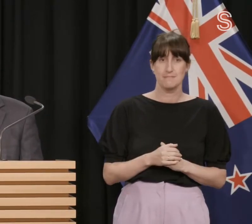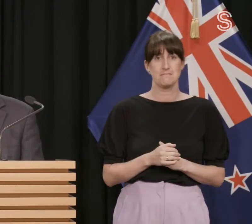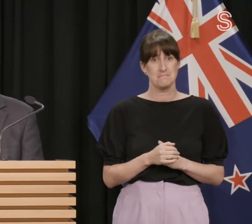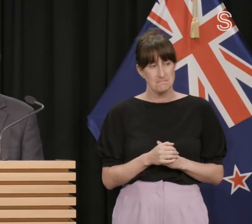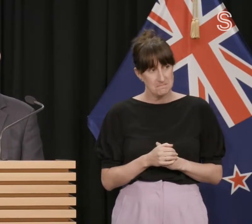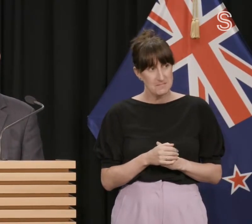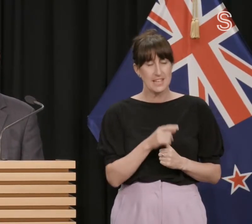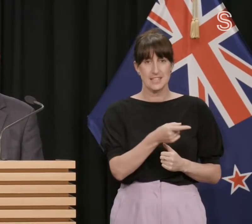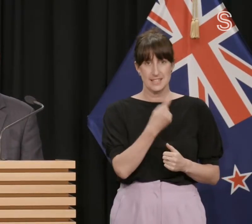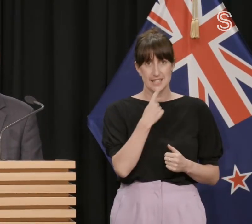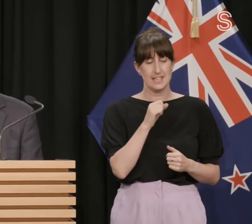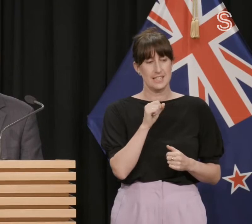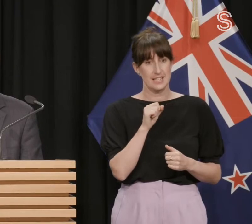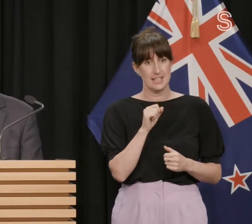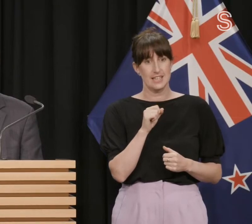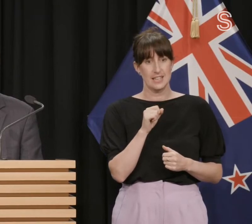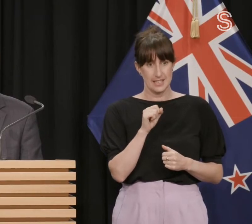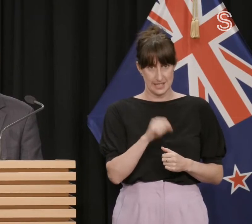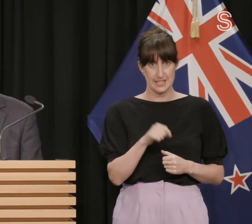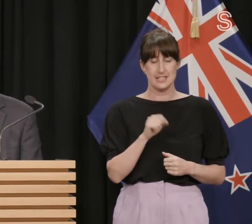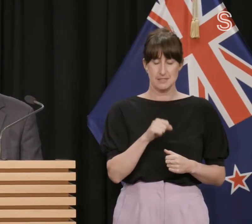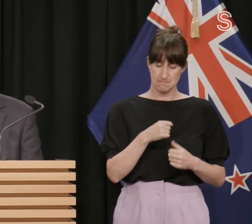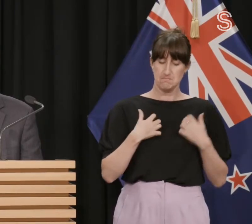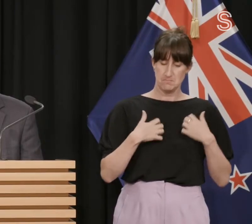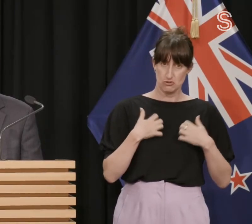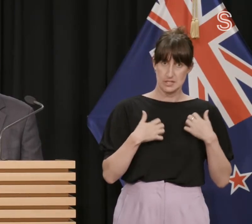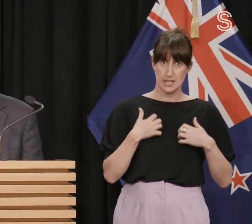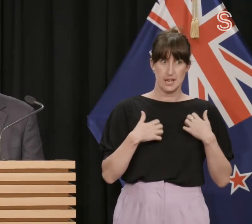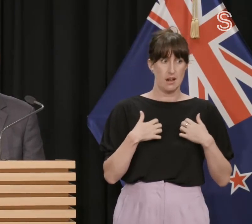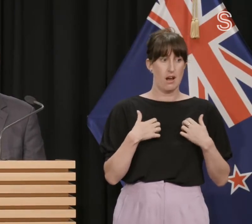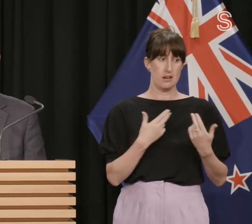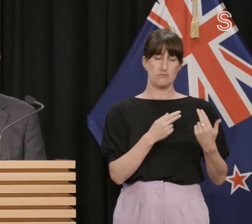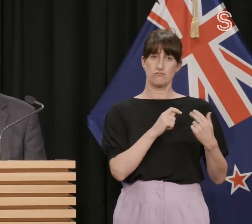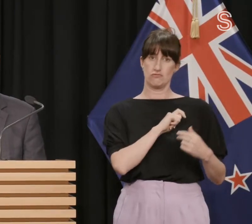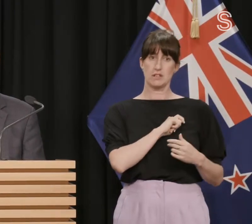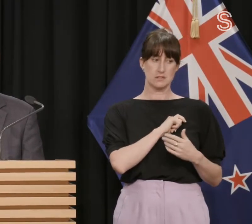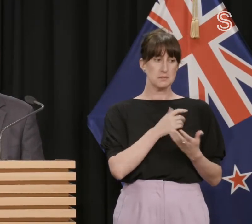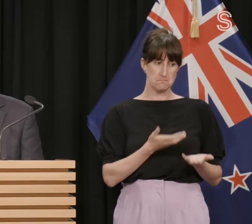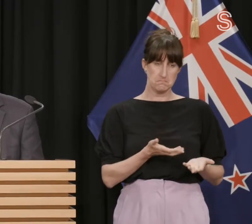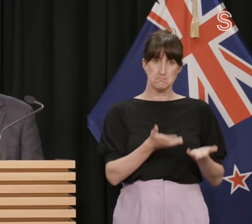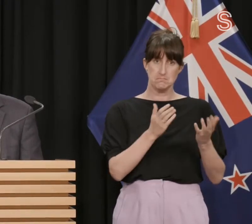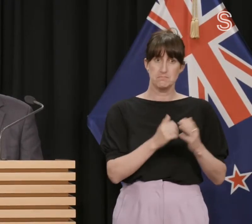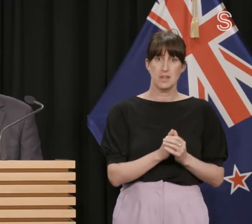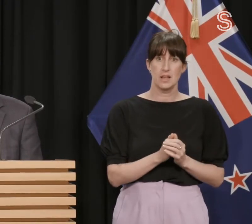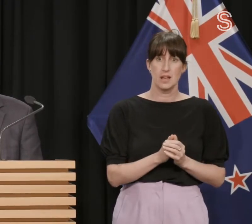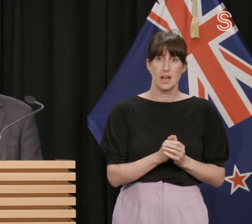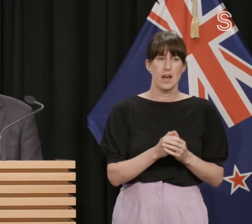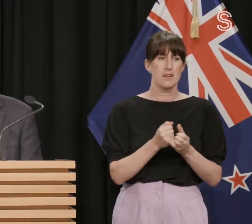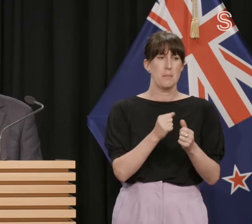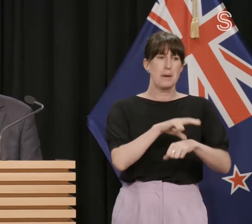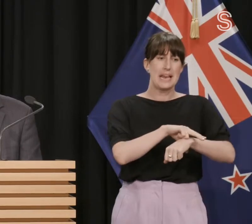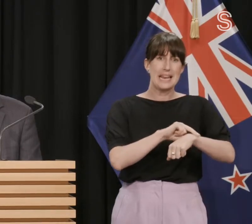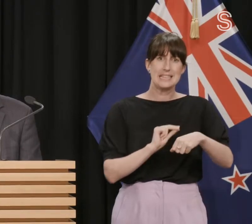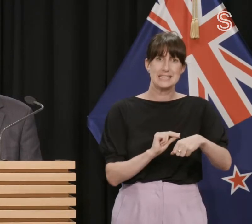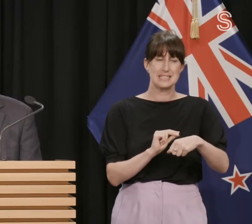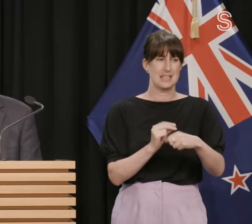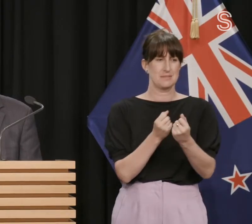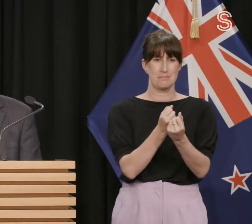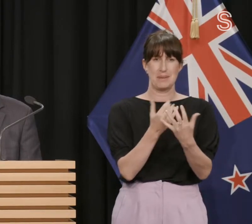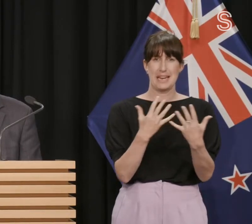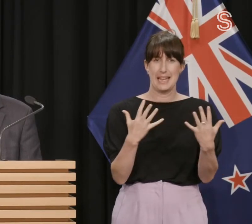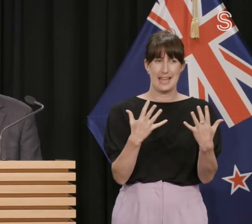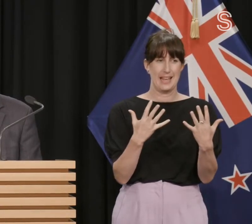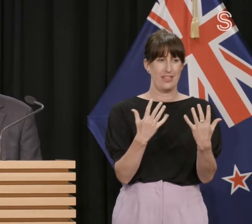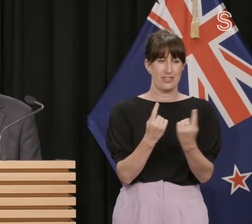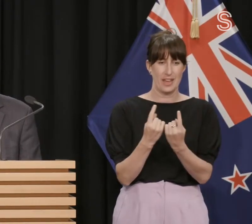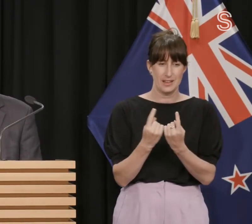huge trust in him to pick that one up and to really, I mean, he can hit the ground running with it. We've got a number of things happening in the police portfolio now, which I didn't want to